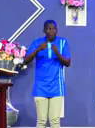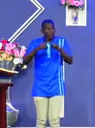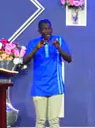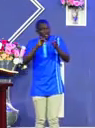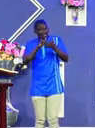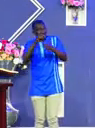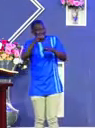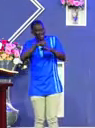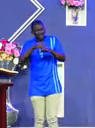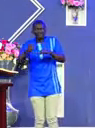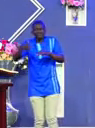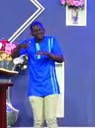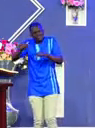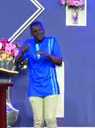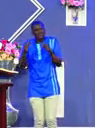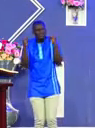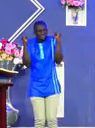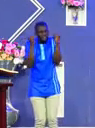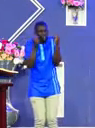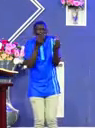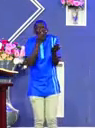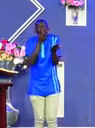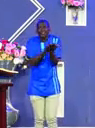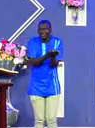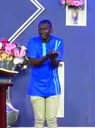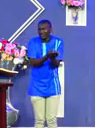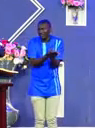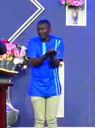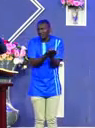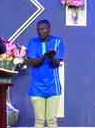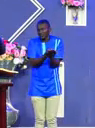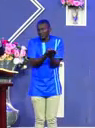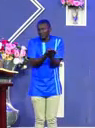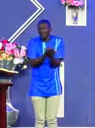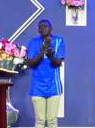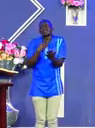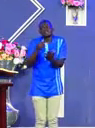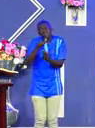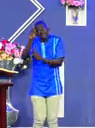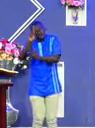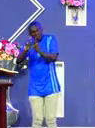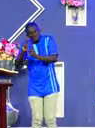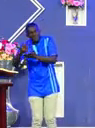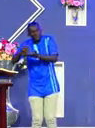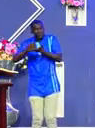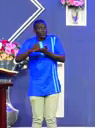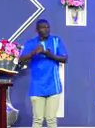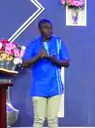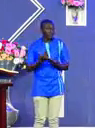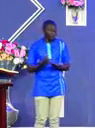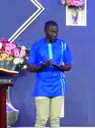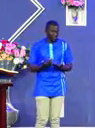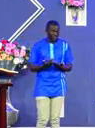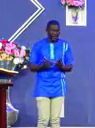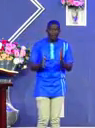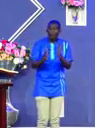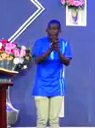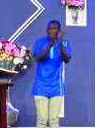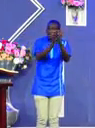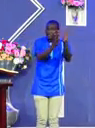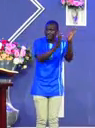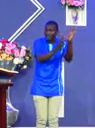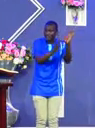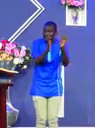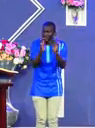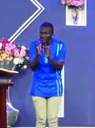nga nange ndi mulwadde. But at that moment I also was sick. Nga neetaaga abalala. I needed other people. Yesu yeebazibwe.